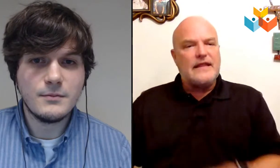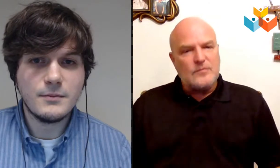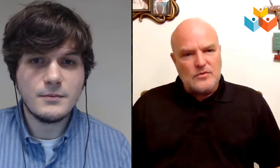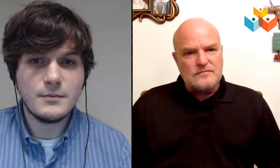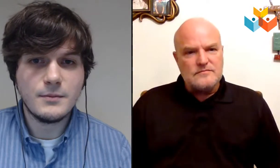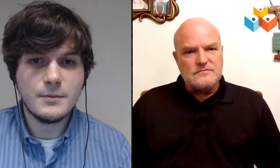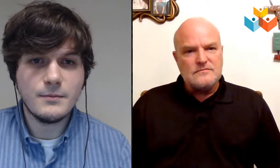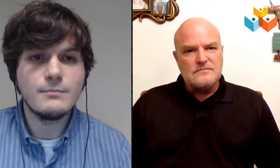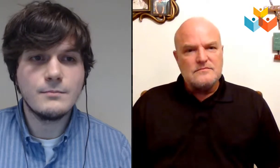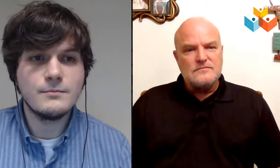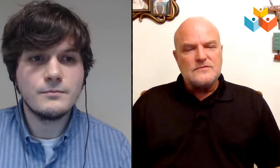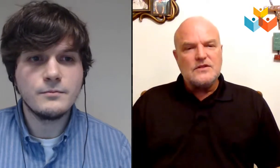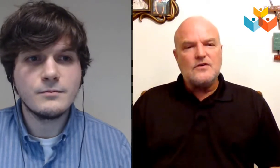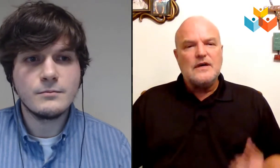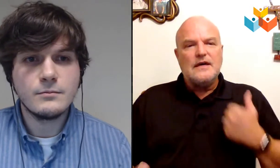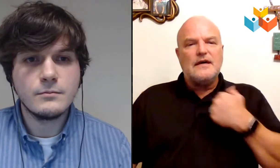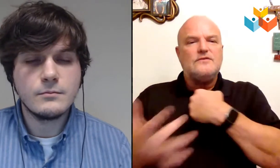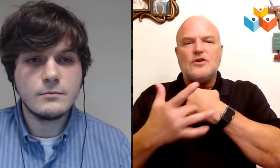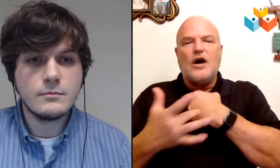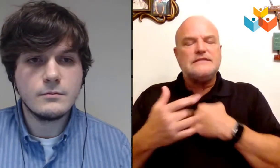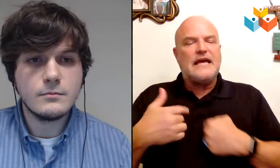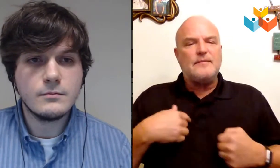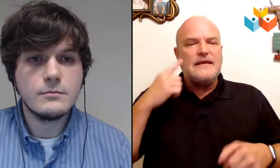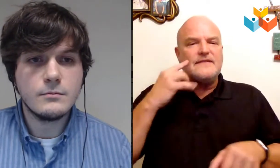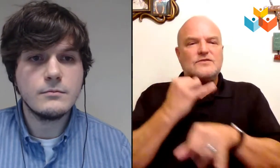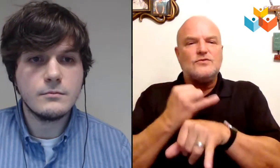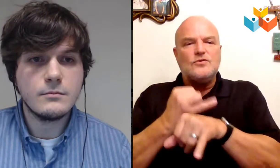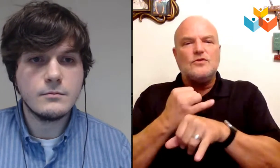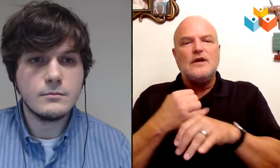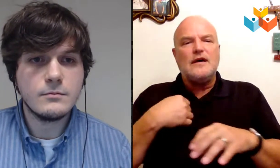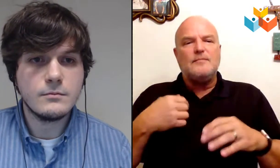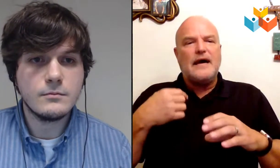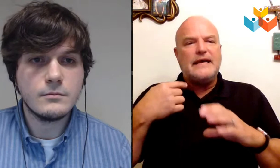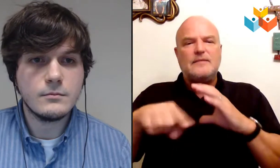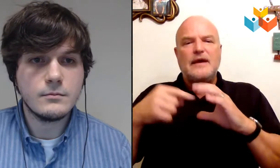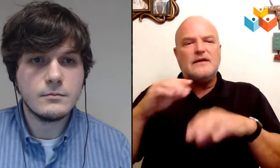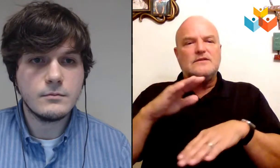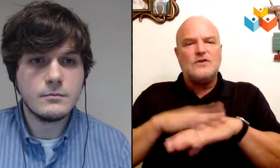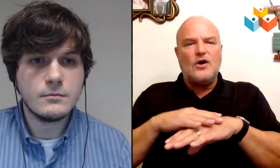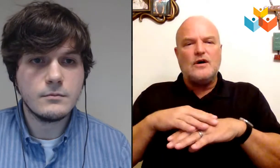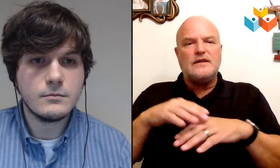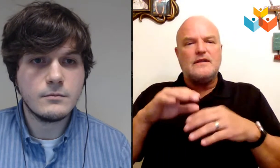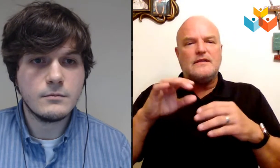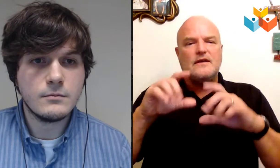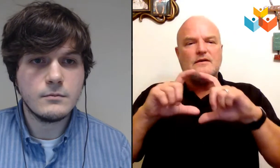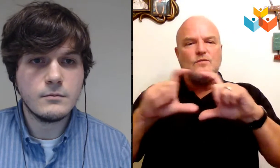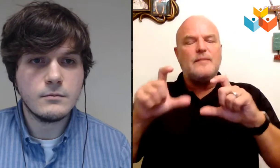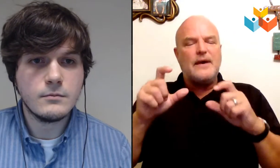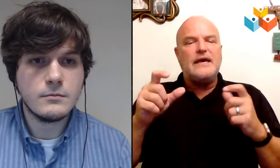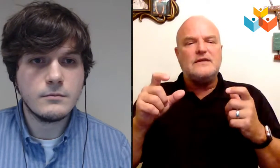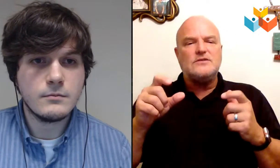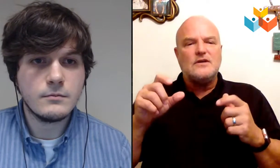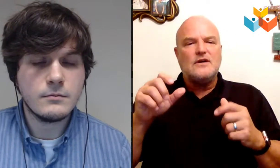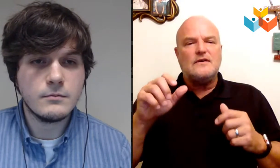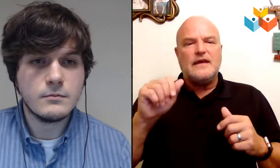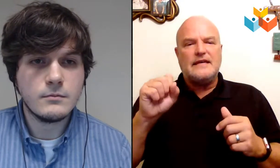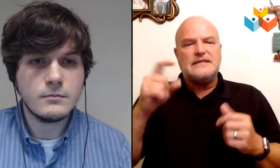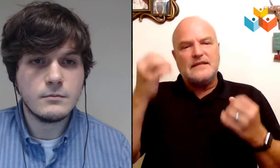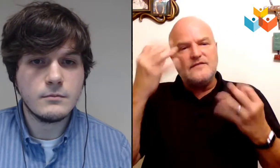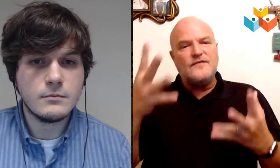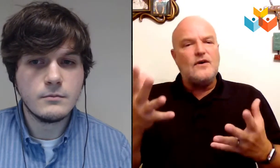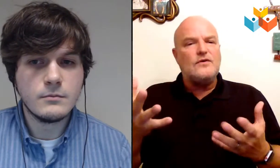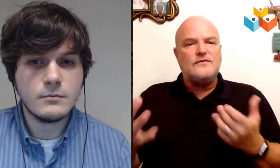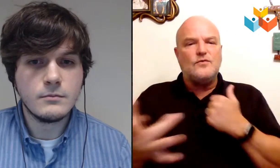would be available. You can contact me at the school. My email is on the webpage,